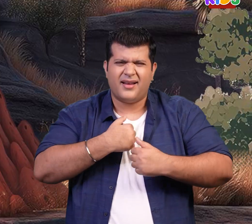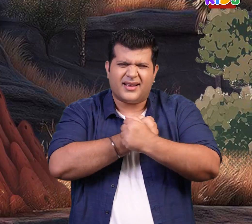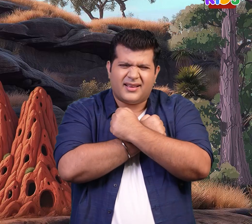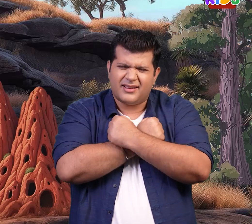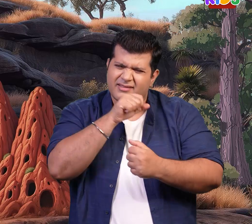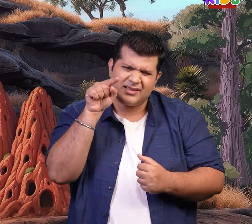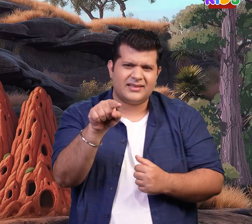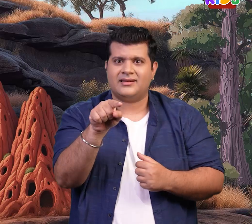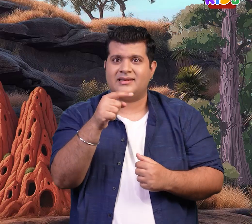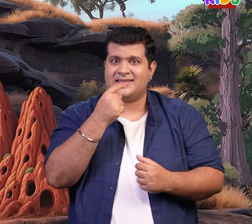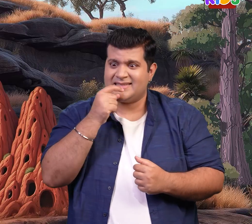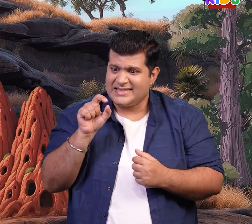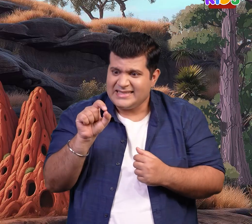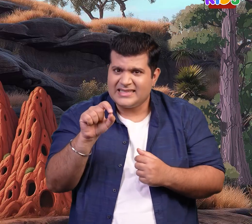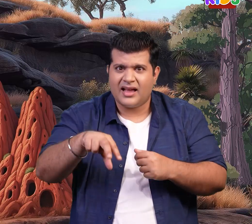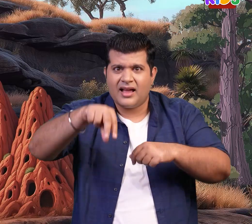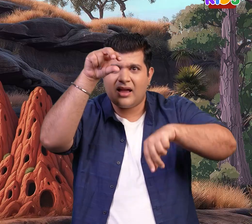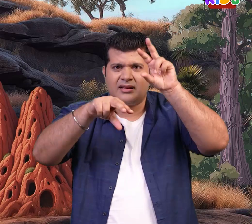Wow! I love this termite's nest.